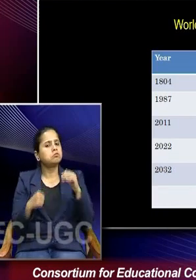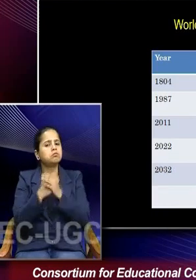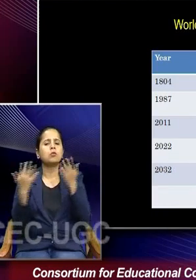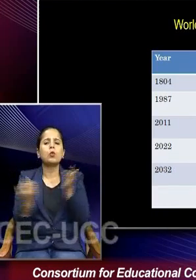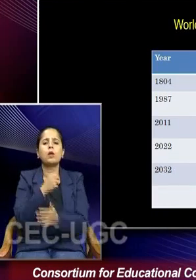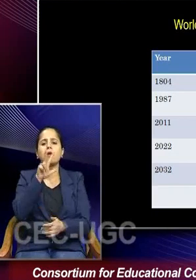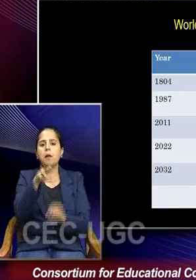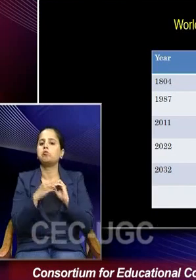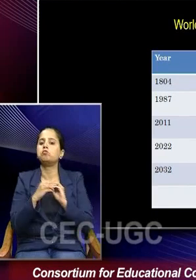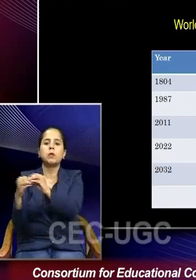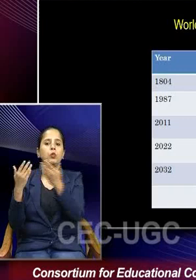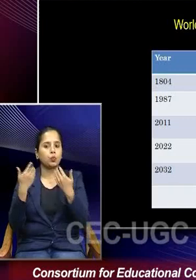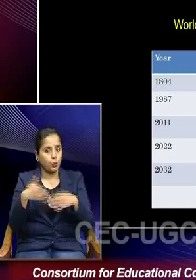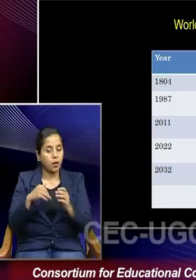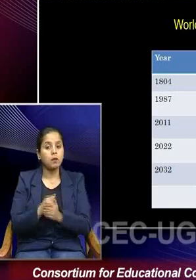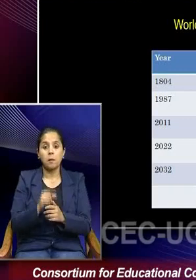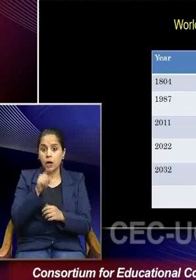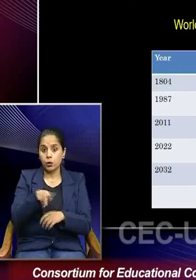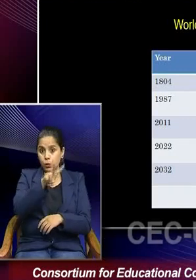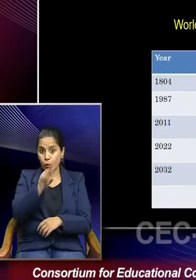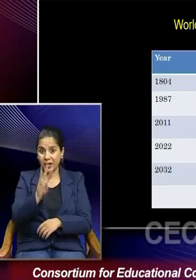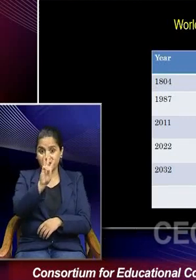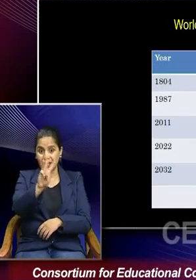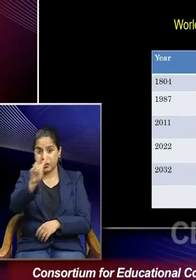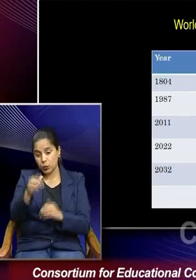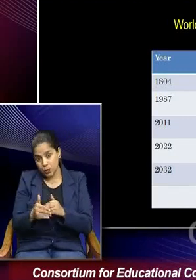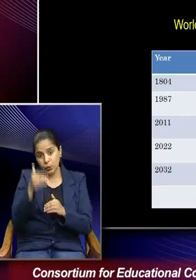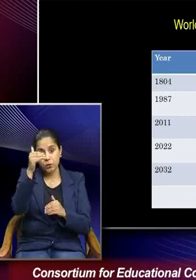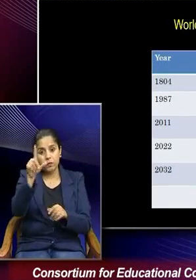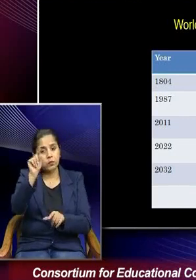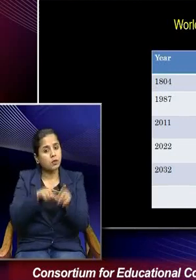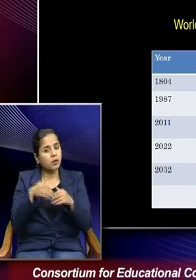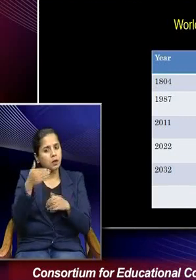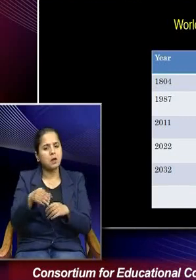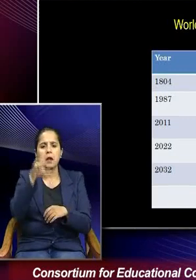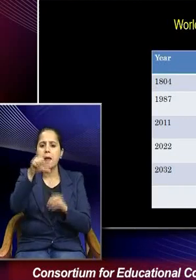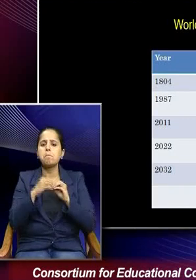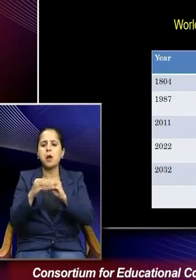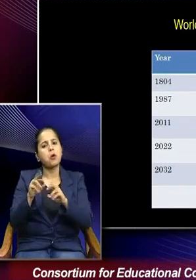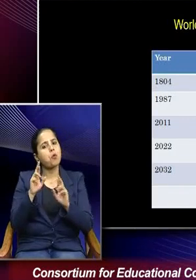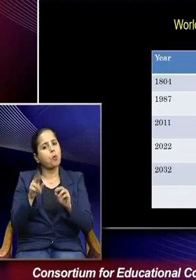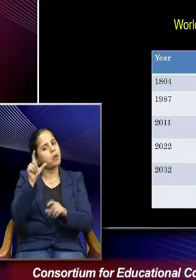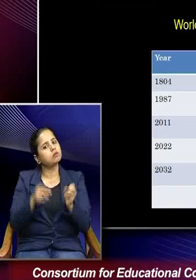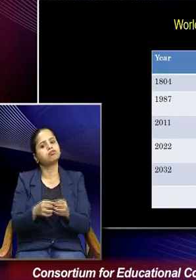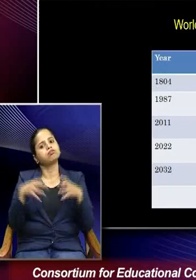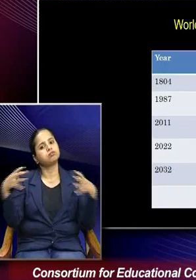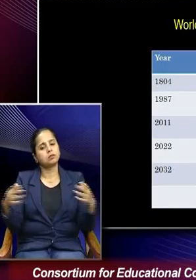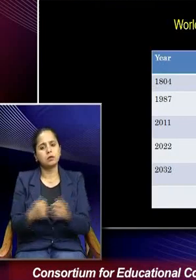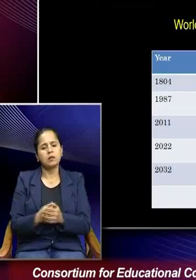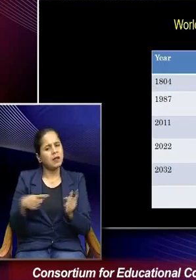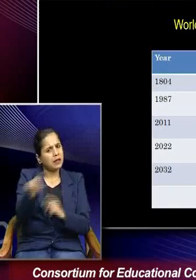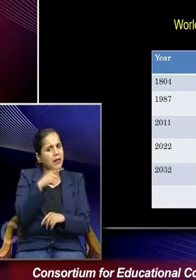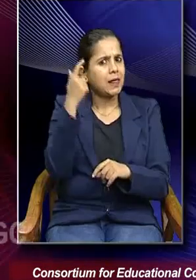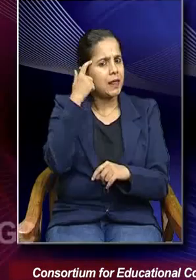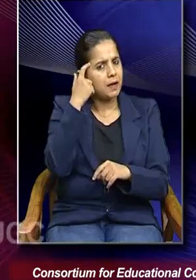billion. And 2032, it's going to be almost reaching 9 billion. So by say